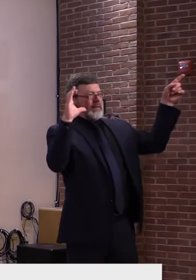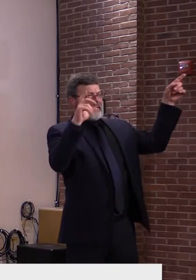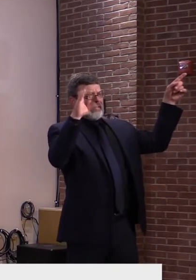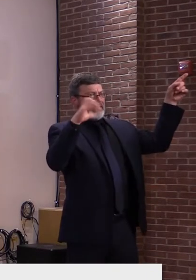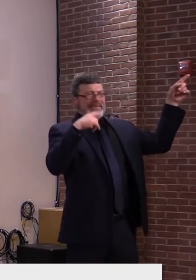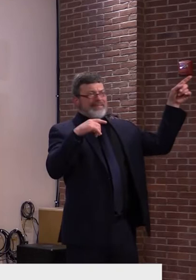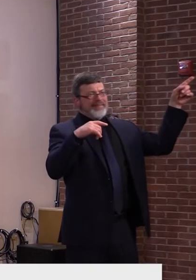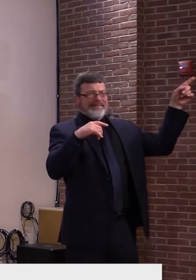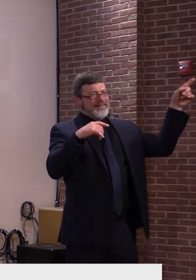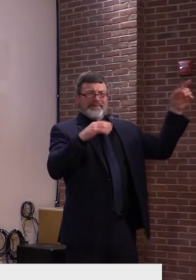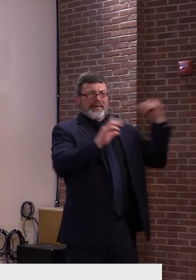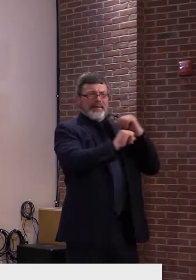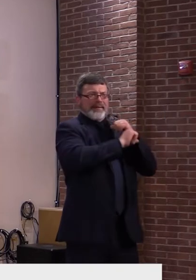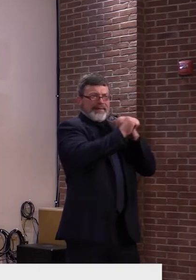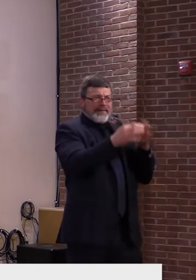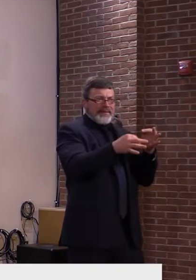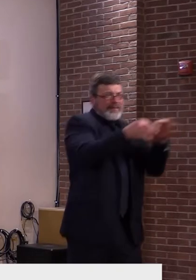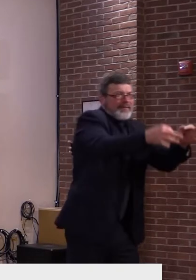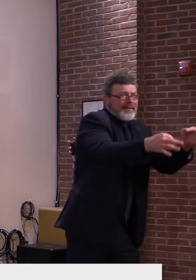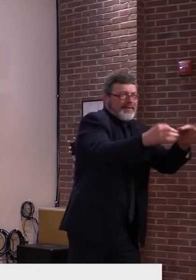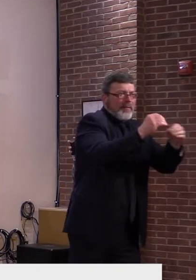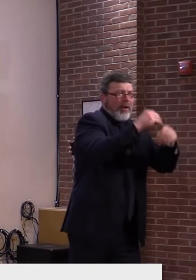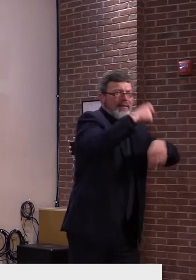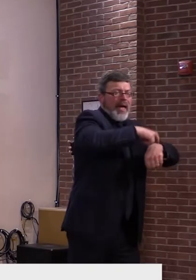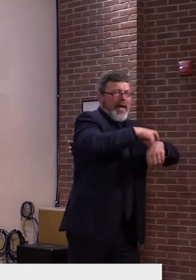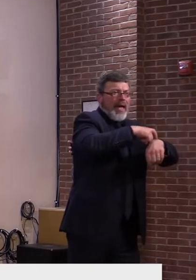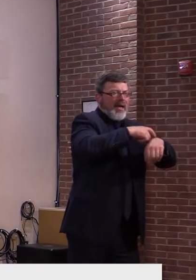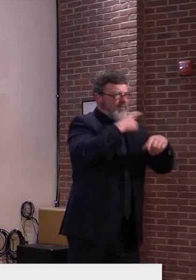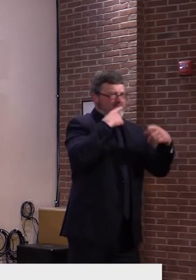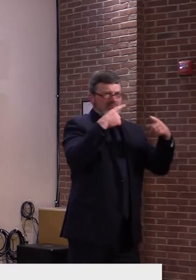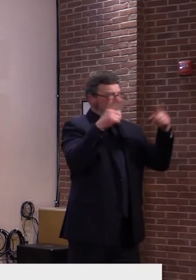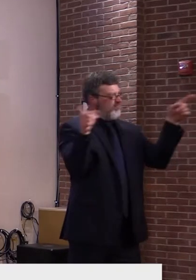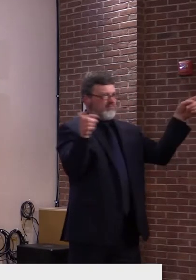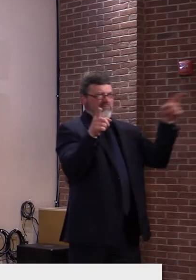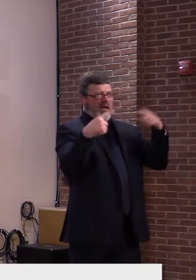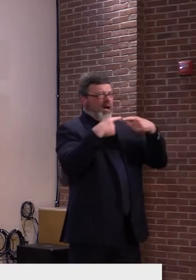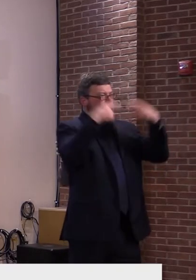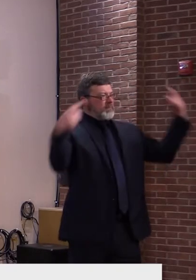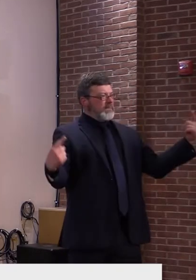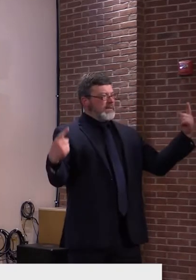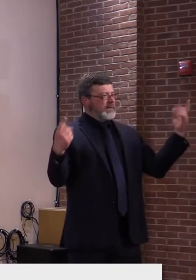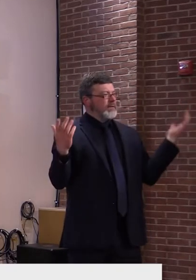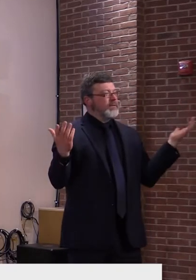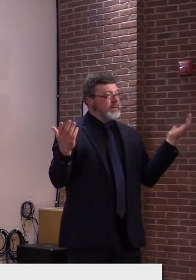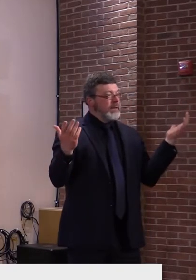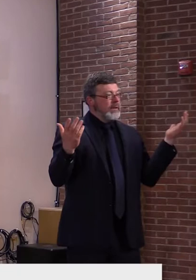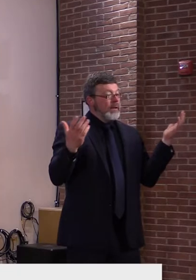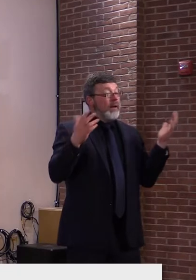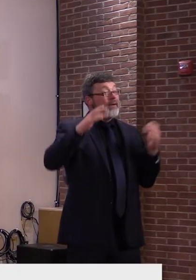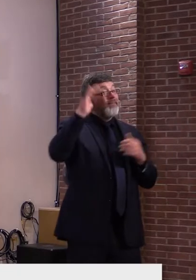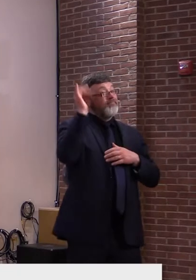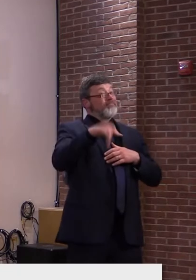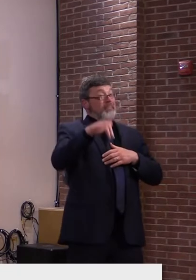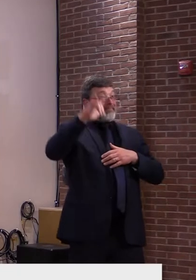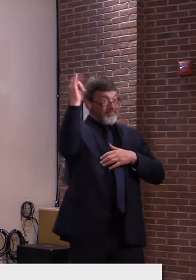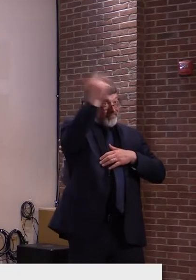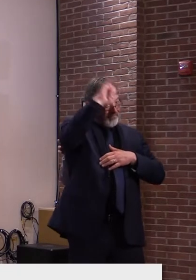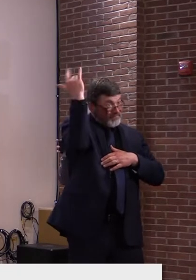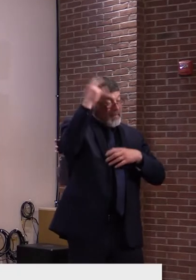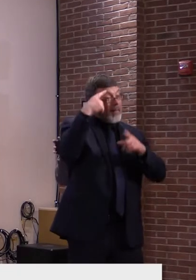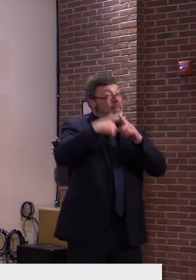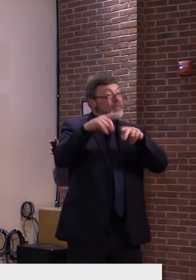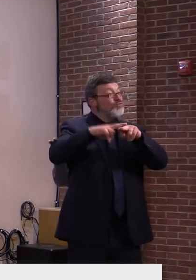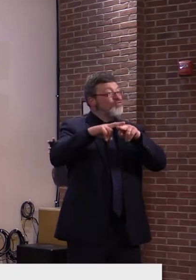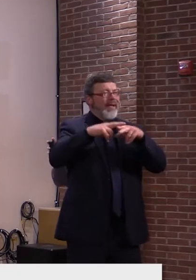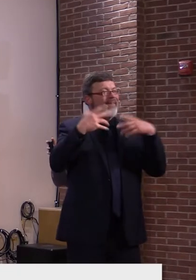of BA2. While multiple airlines and Amtrak have already stopped requiring masks, this does